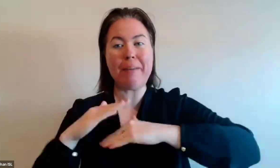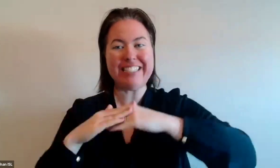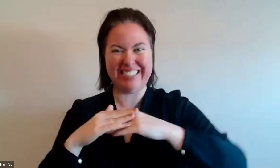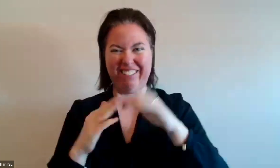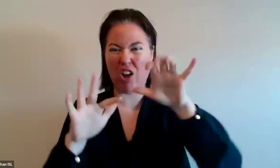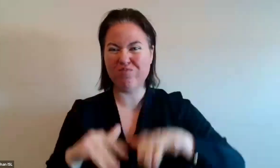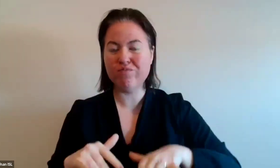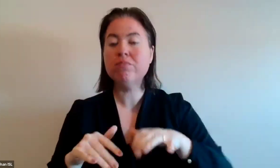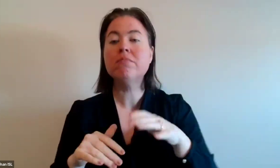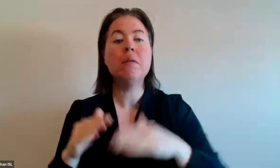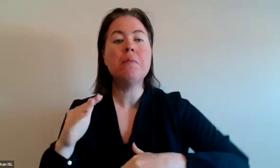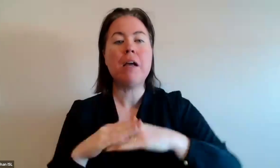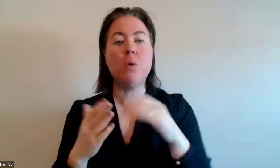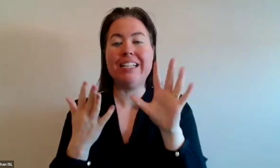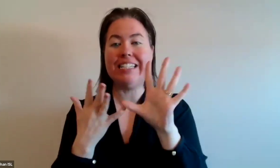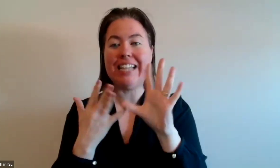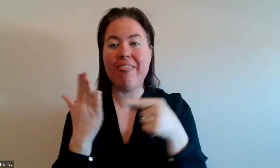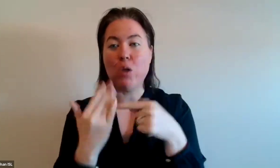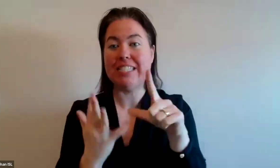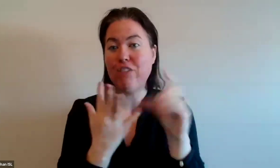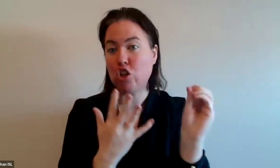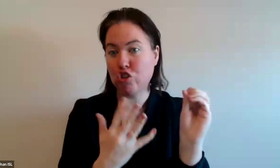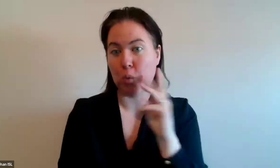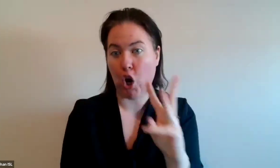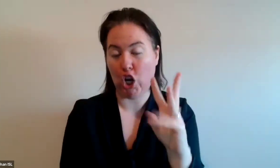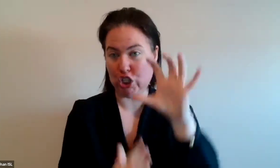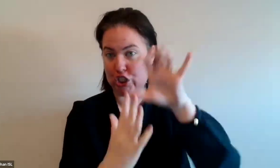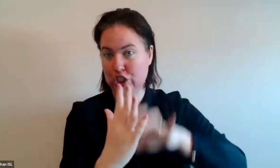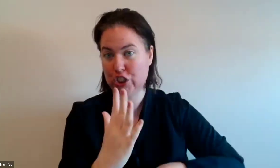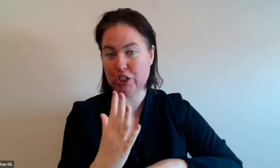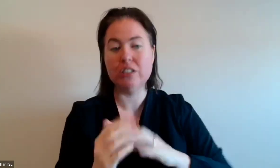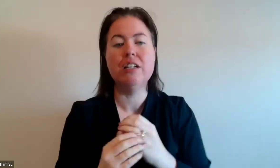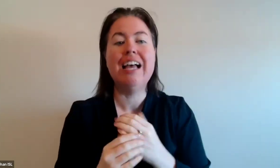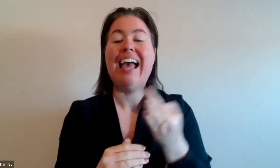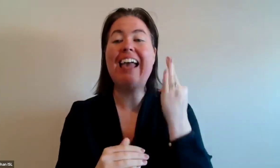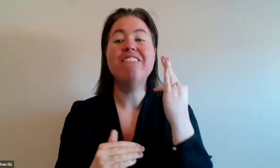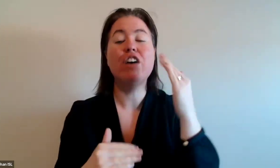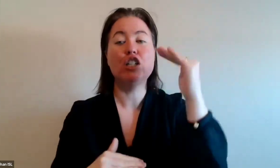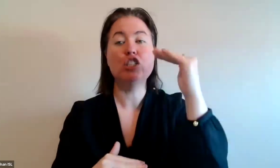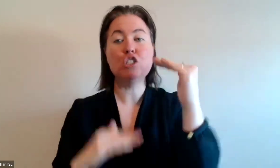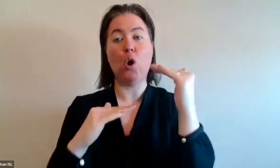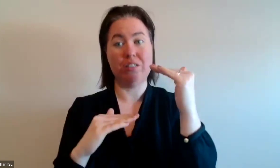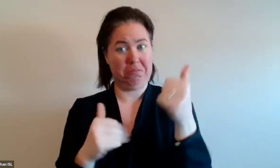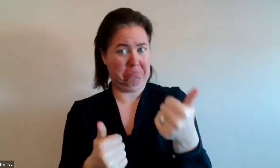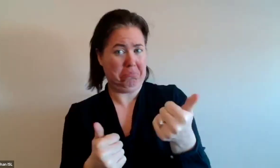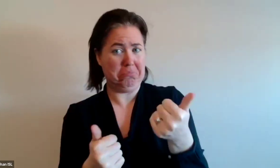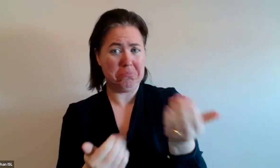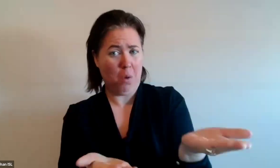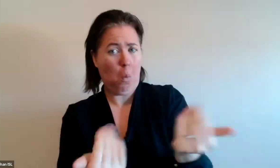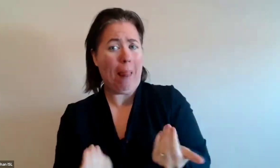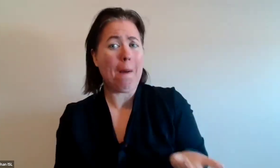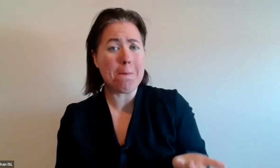is 10,700 words. Of course, submissions that are shorter, I think, are always welcome from the